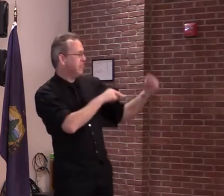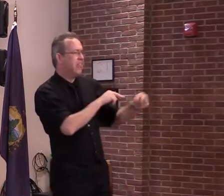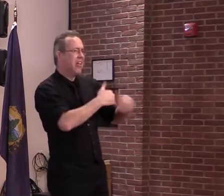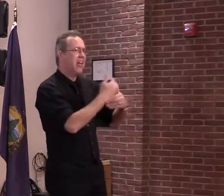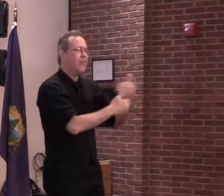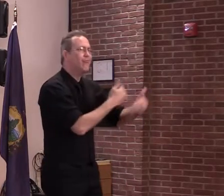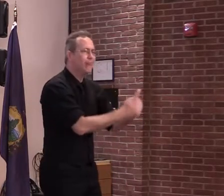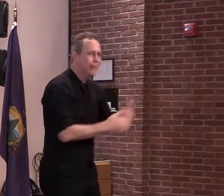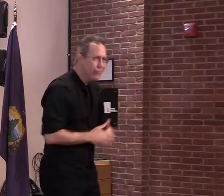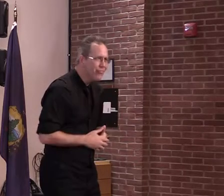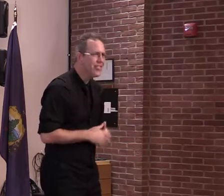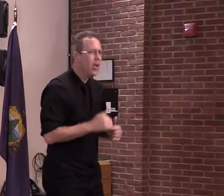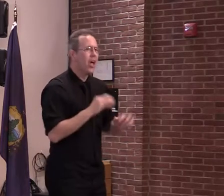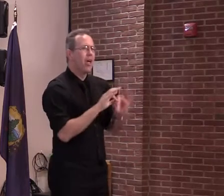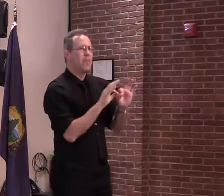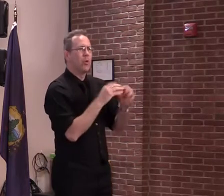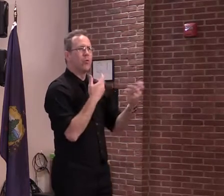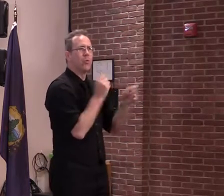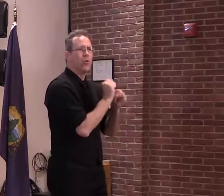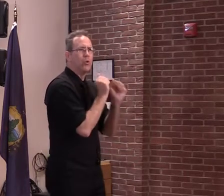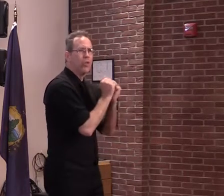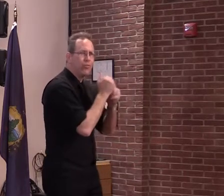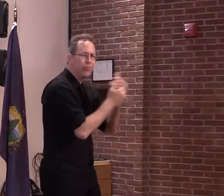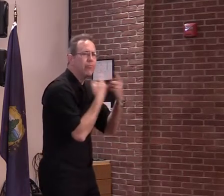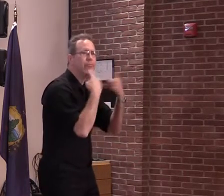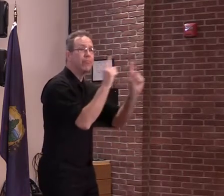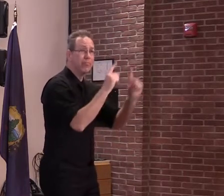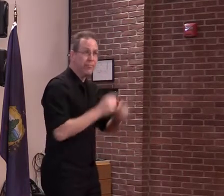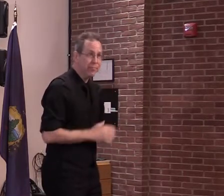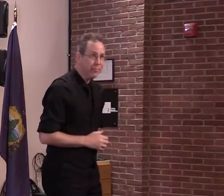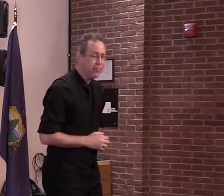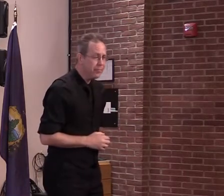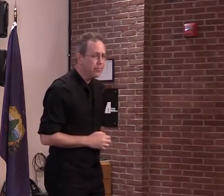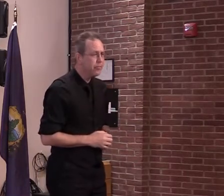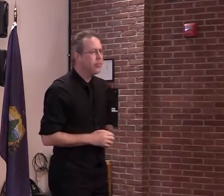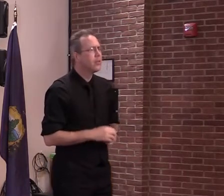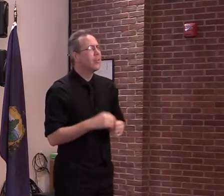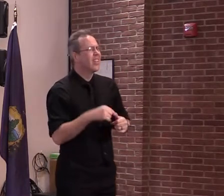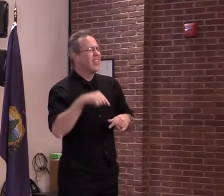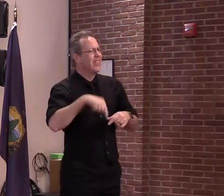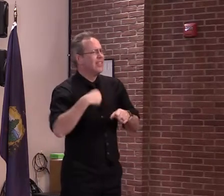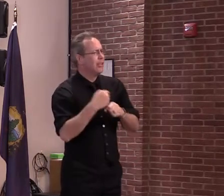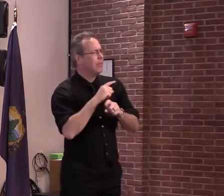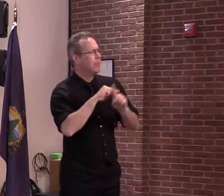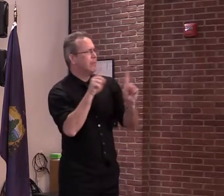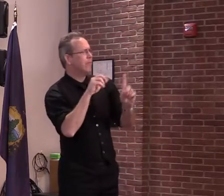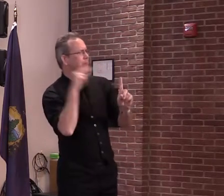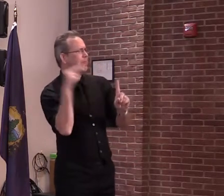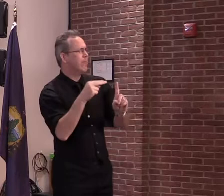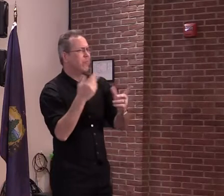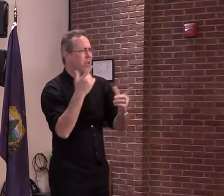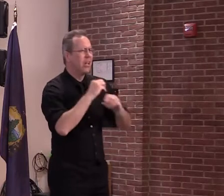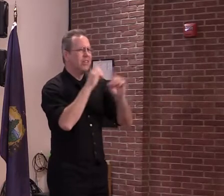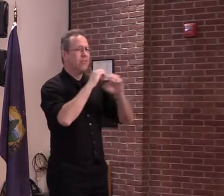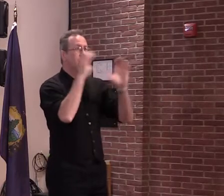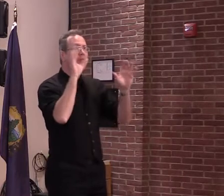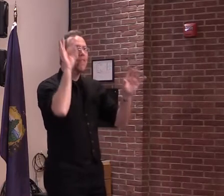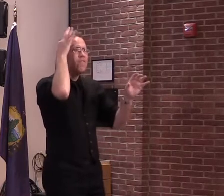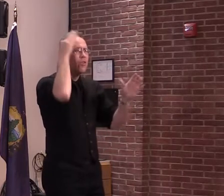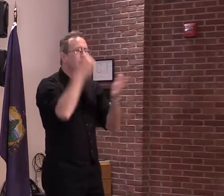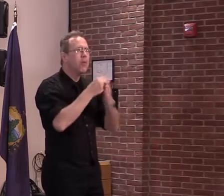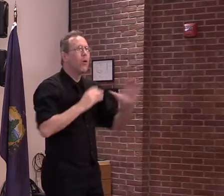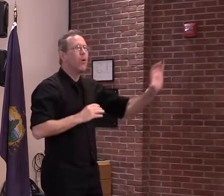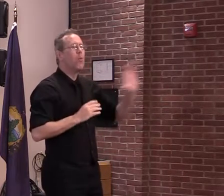forward. Although this year is somewhat unusual, with an unprecedented amount of federal funding and record